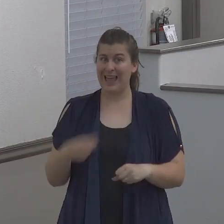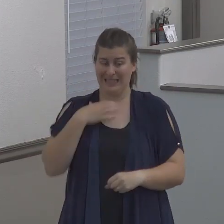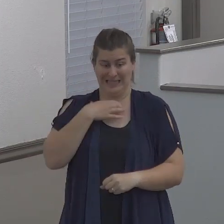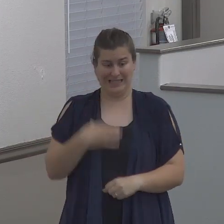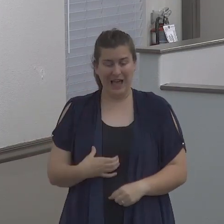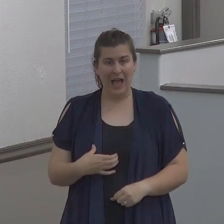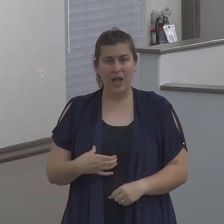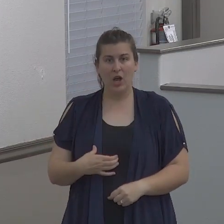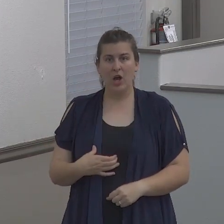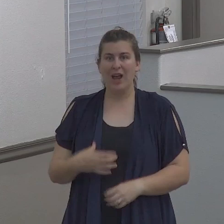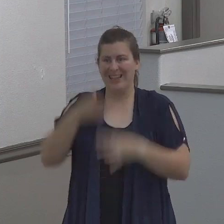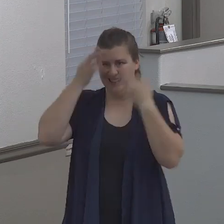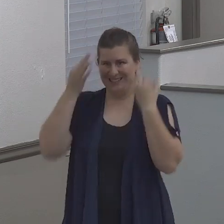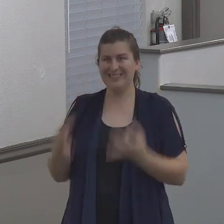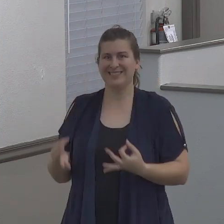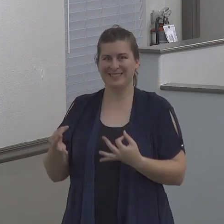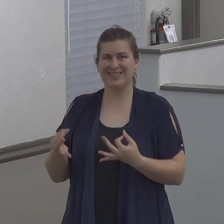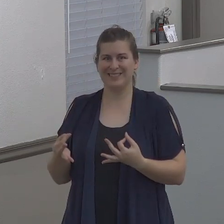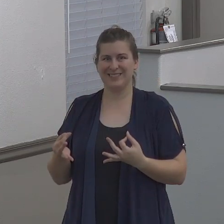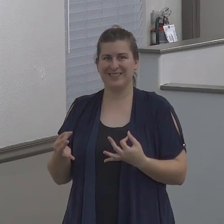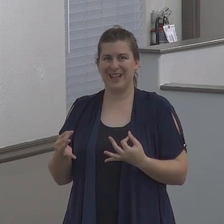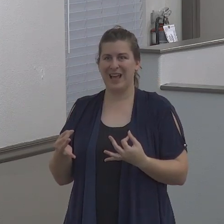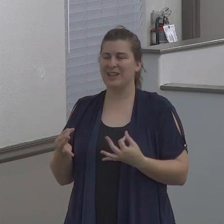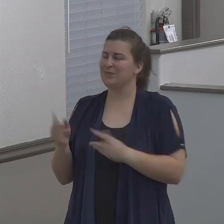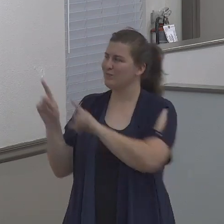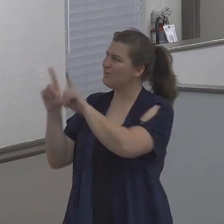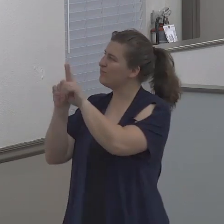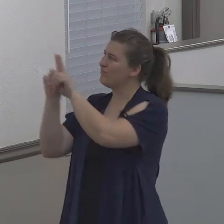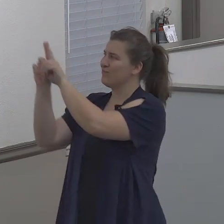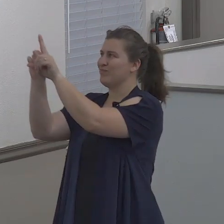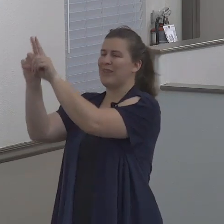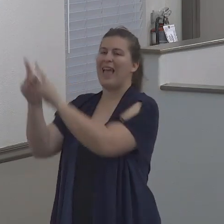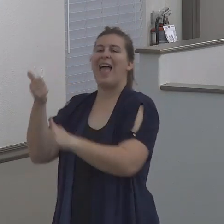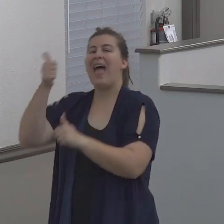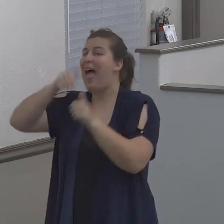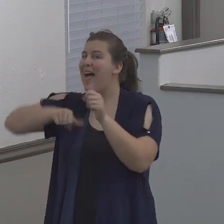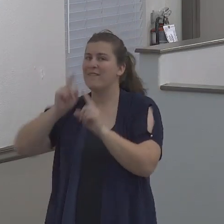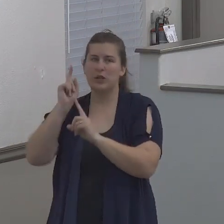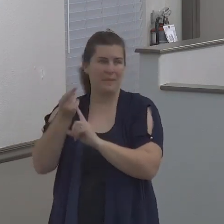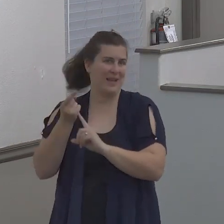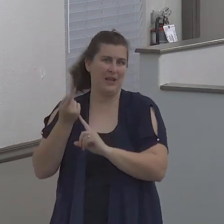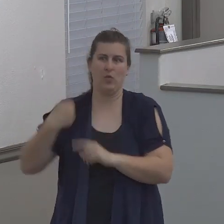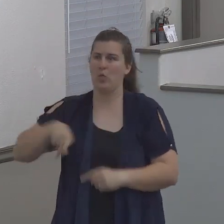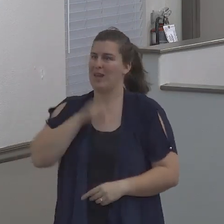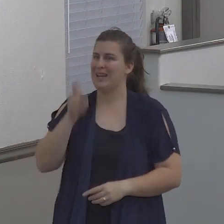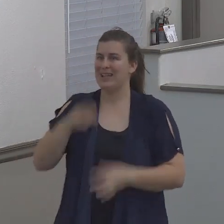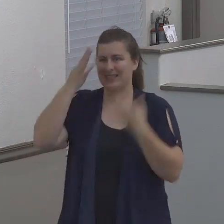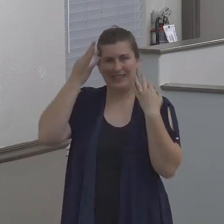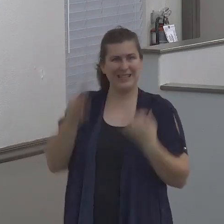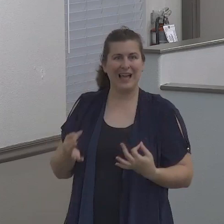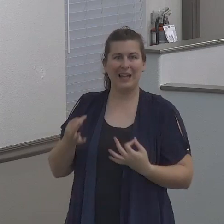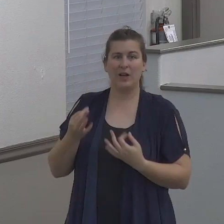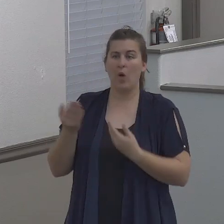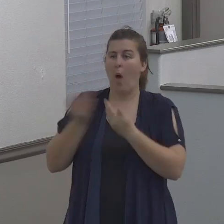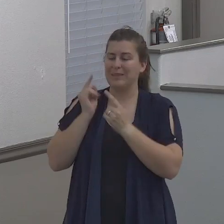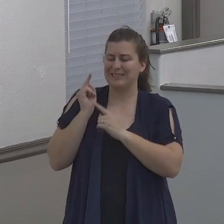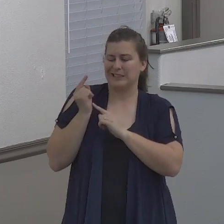we desire it and make a decision, we can seriously walk with the Lord. It's minute by